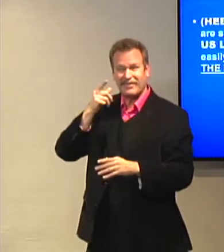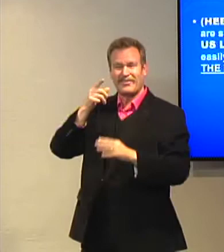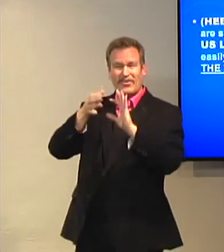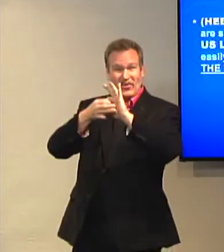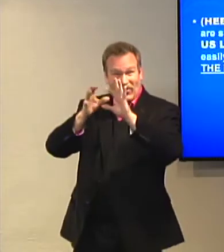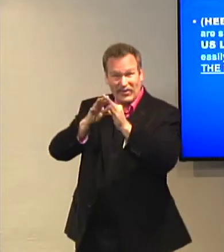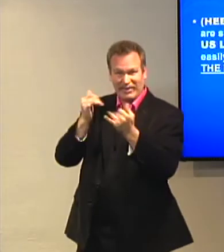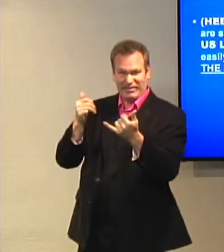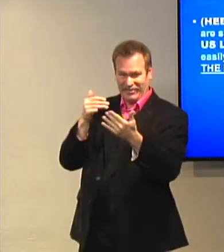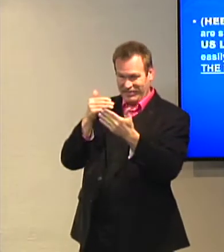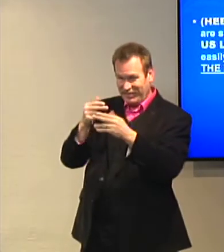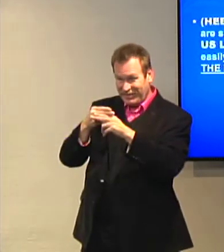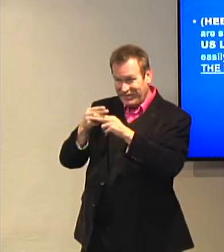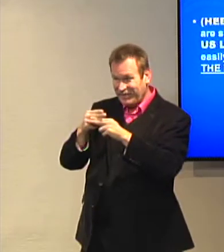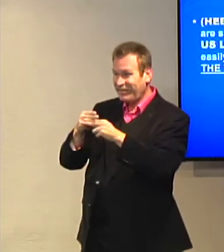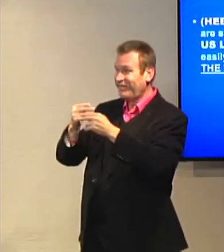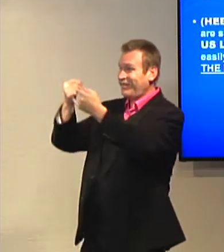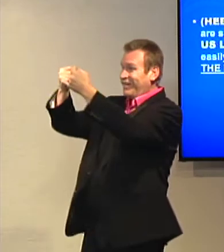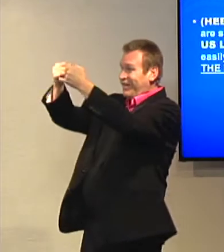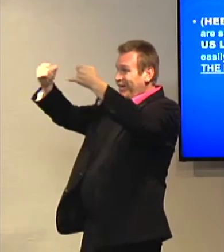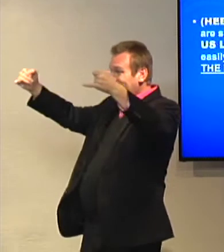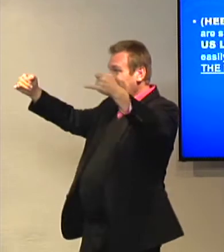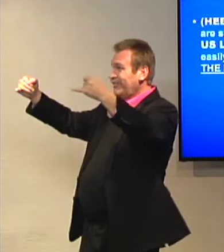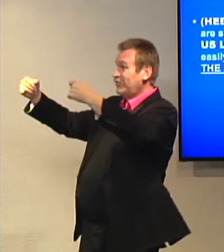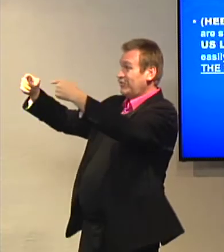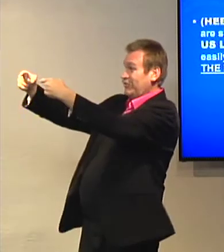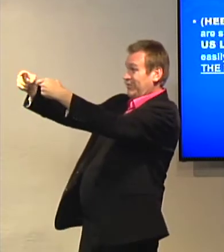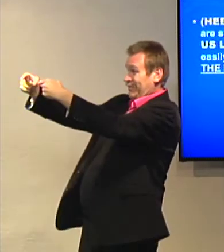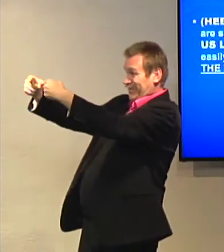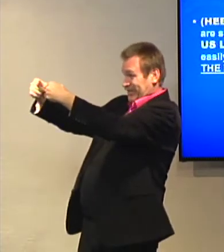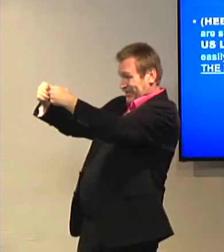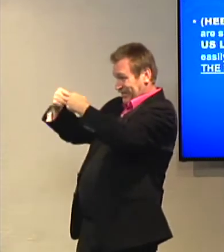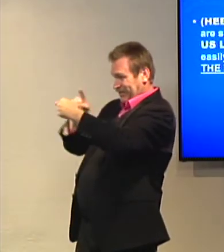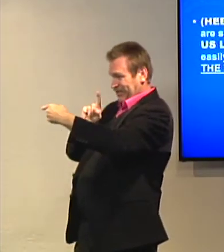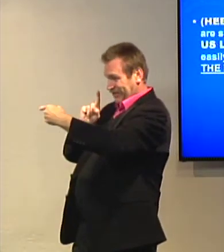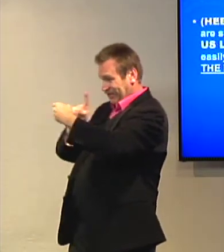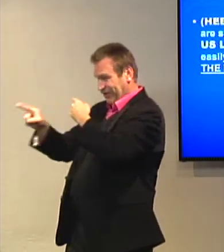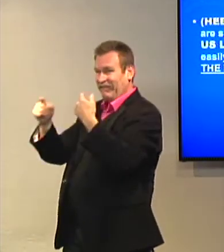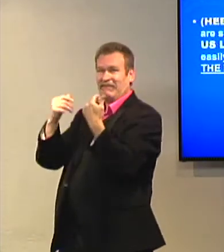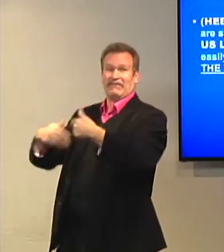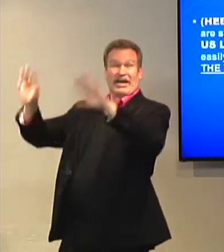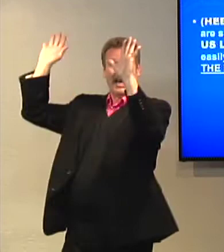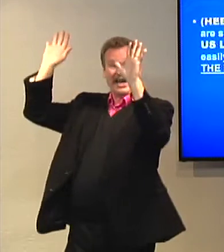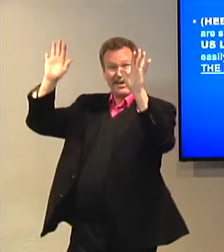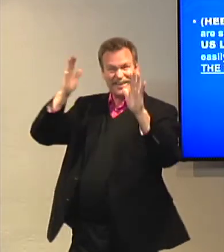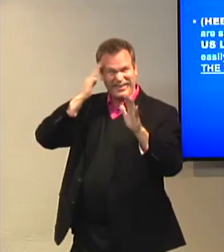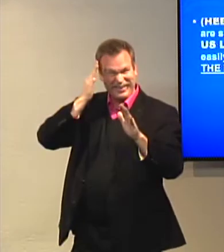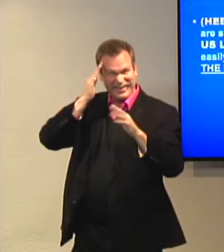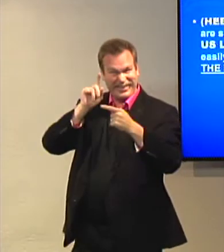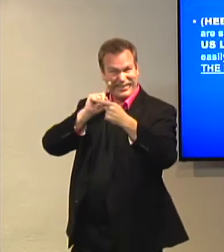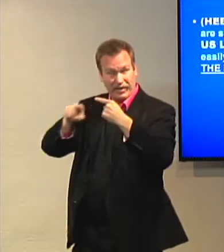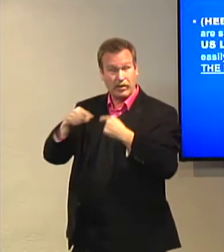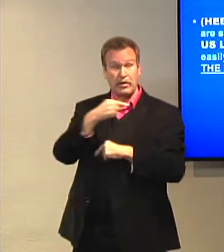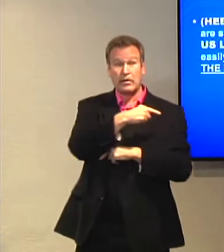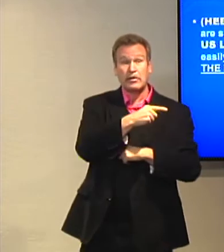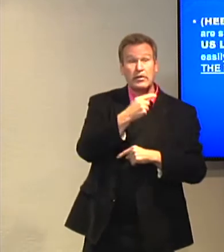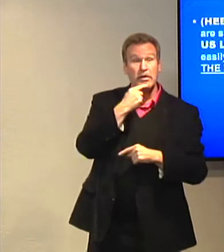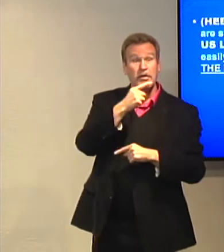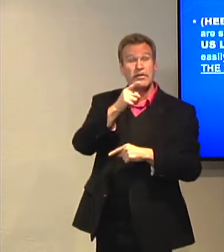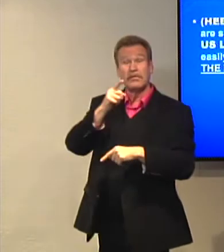So you notice how it, and the Olympics is shortly coming up, and there's going to be a finish line, and people are going to be crossing that finish line.